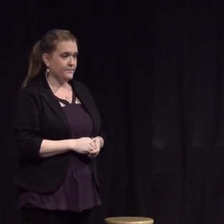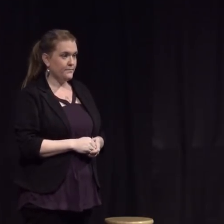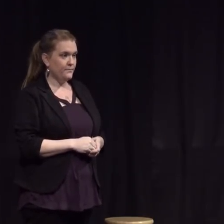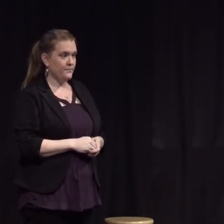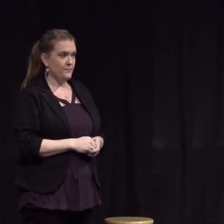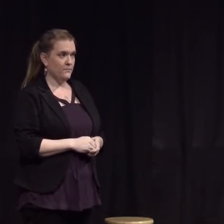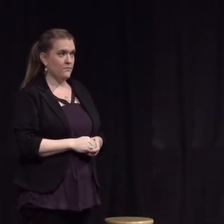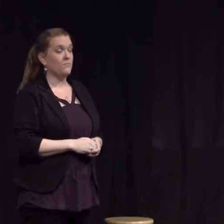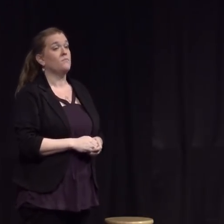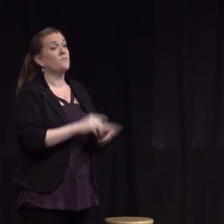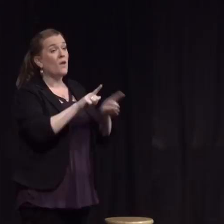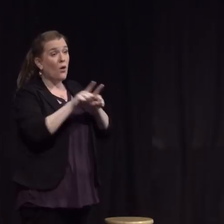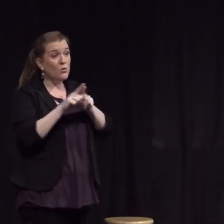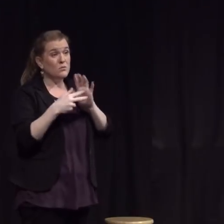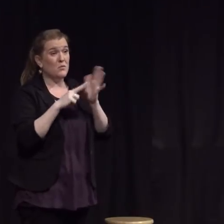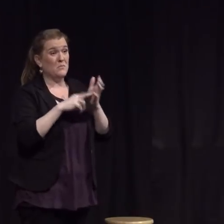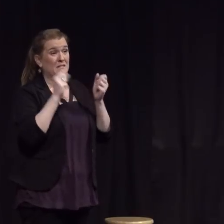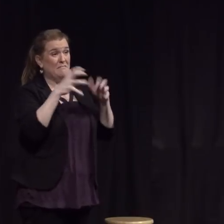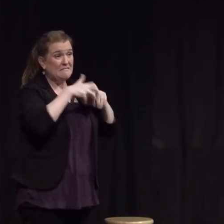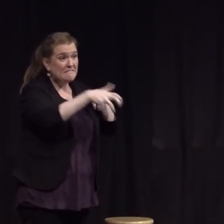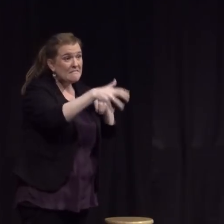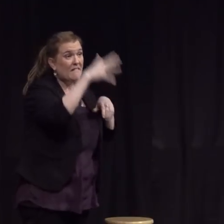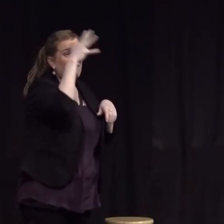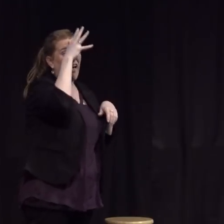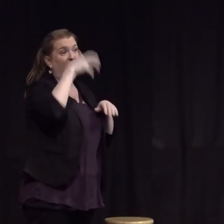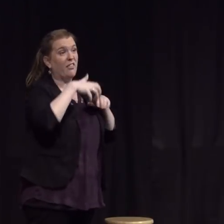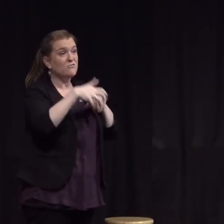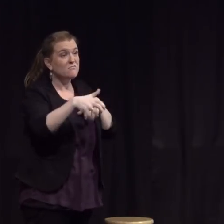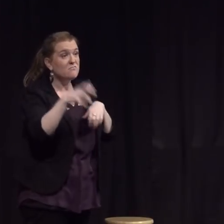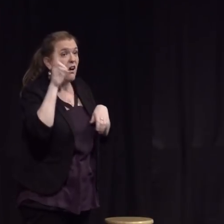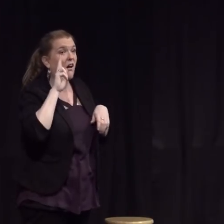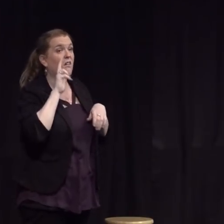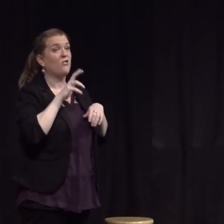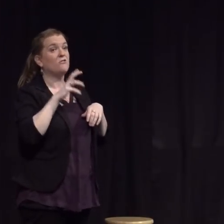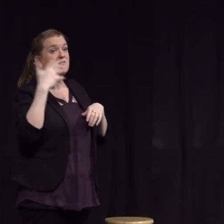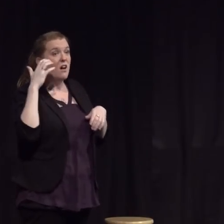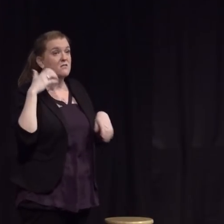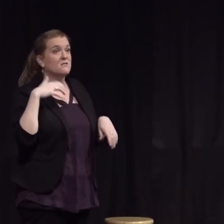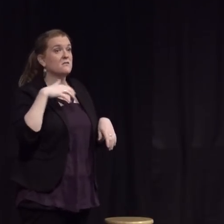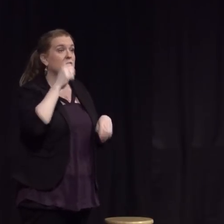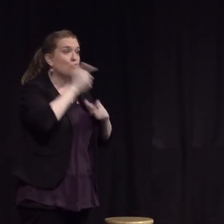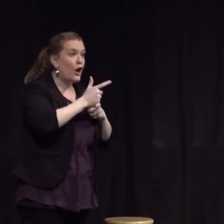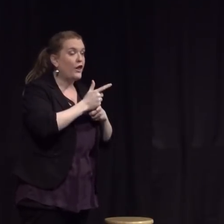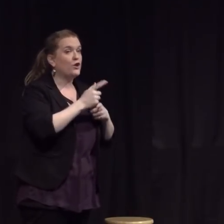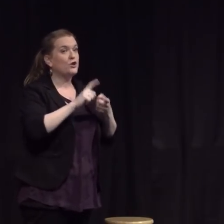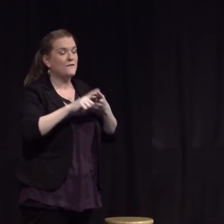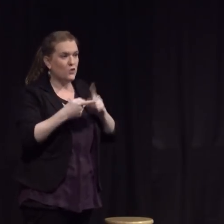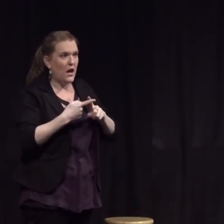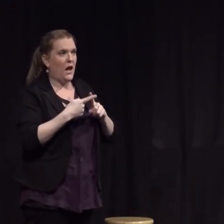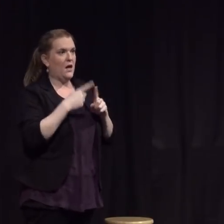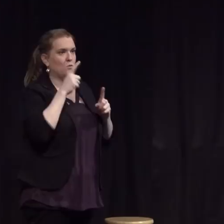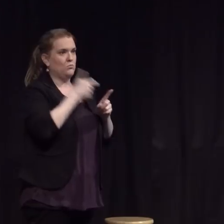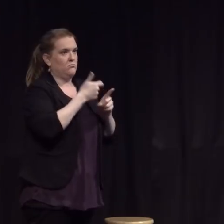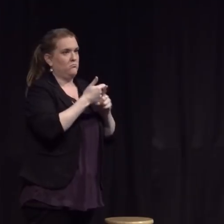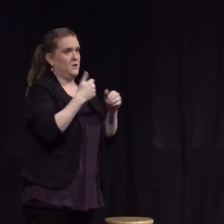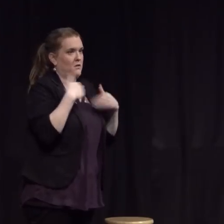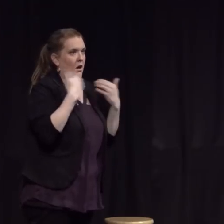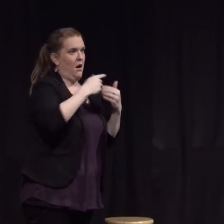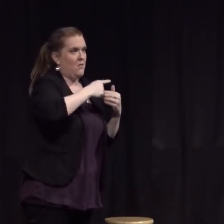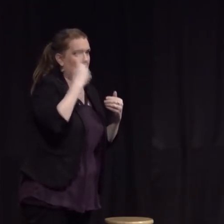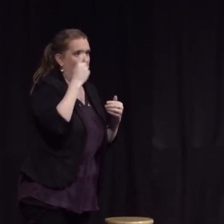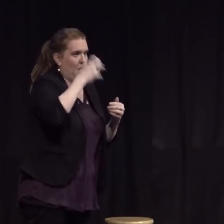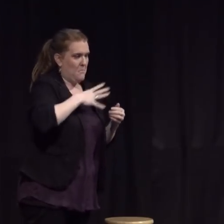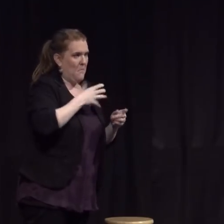the fathers, uncles, cousins, brothers, and friends of black male youth will at some point be removed from their